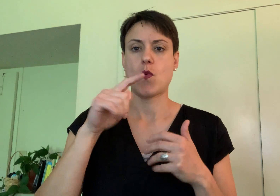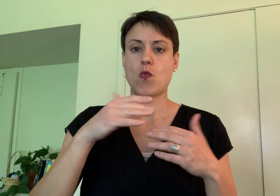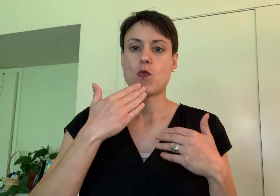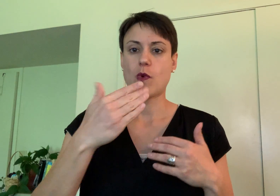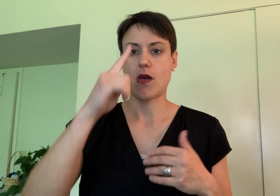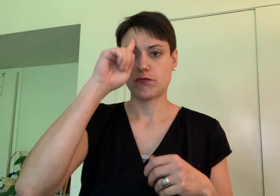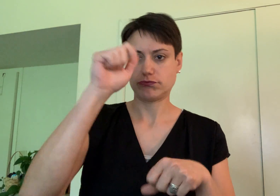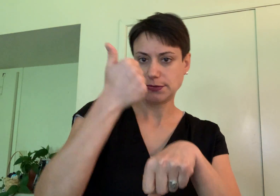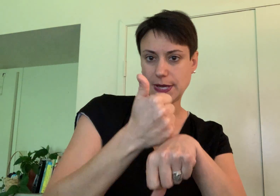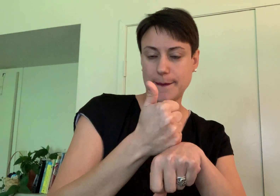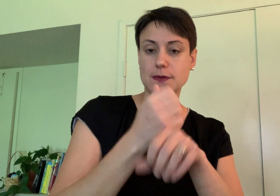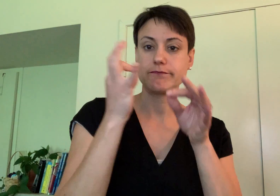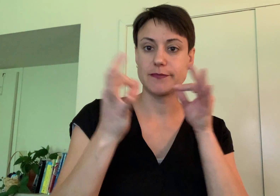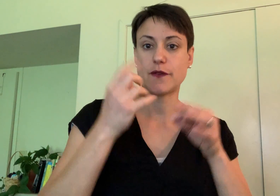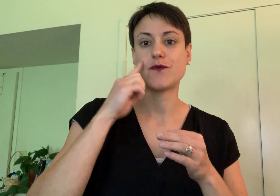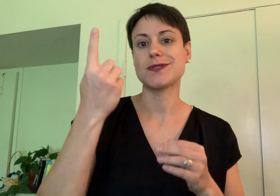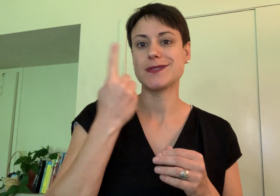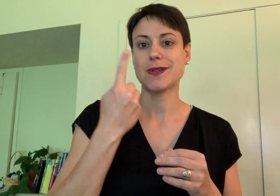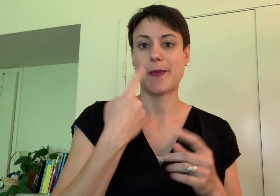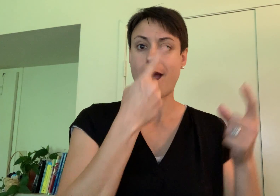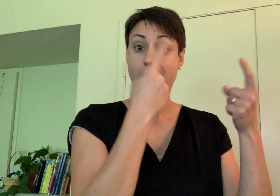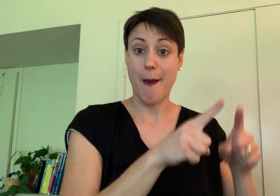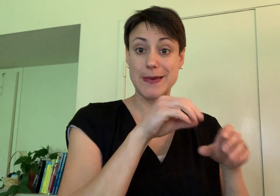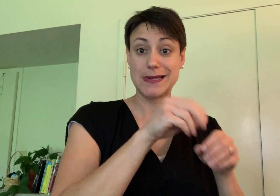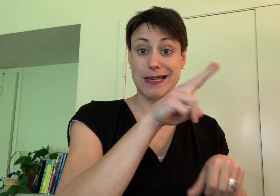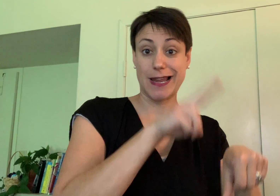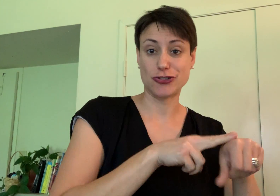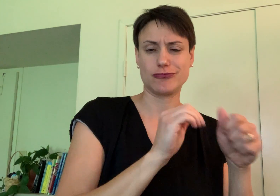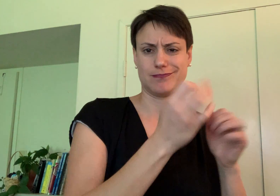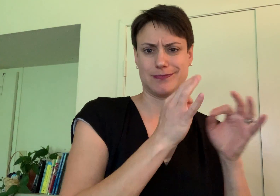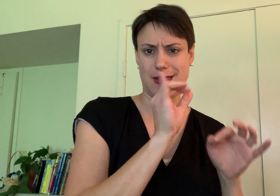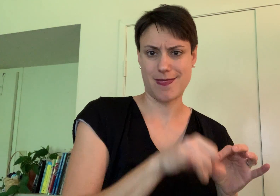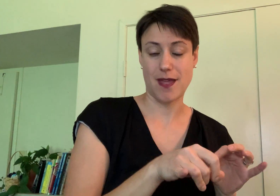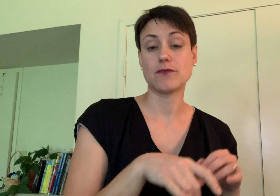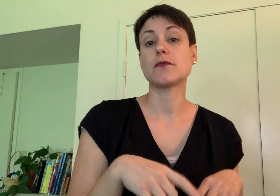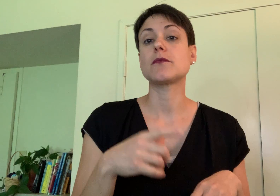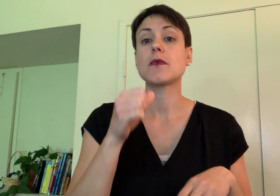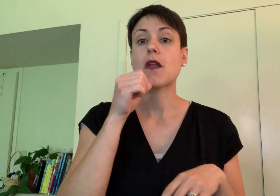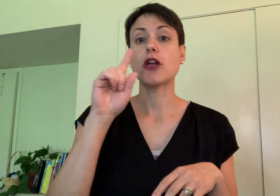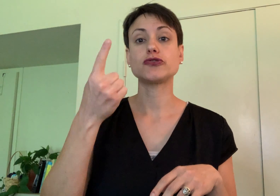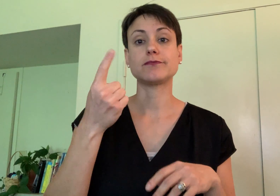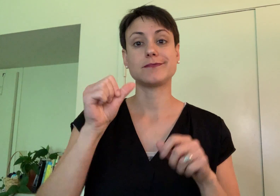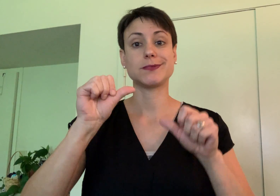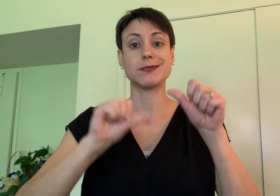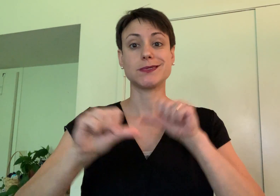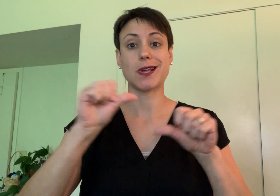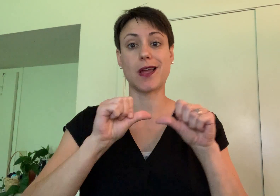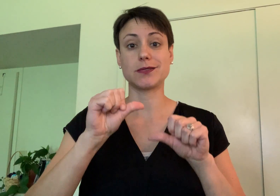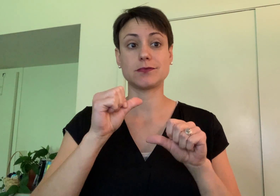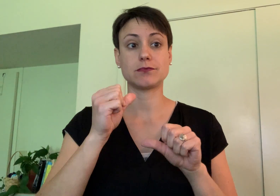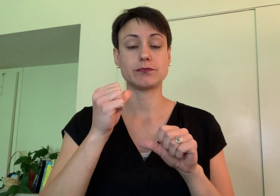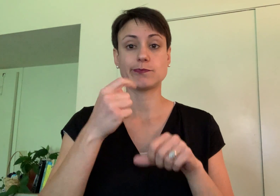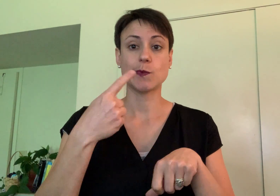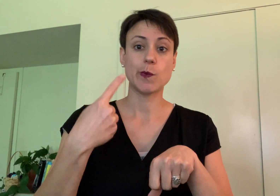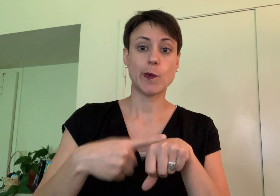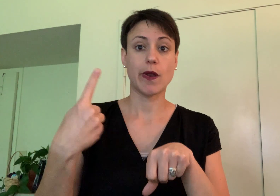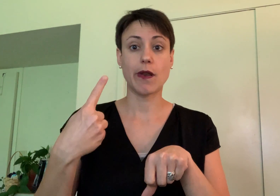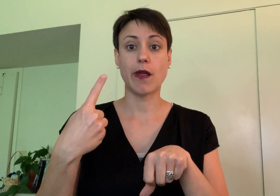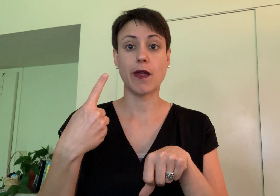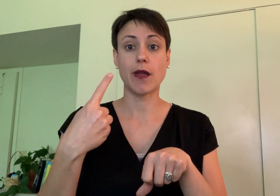different avenues. It's not just one piece of science. It's science from many, many different aspects. Now,